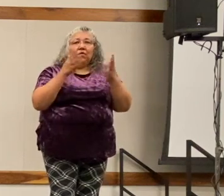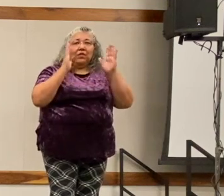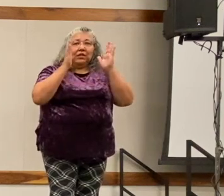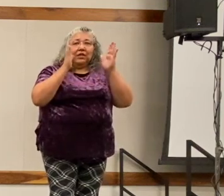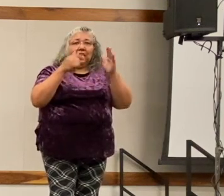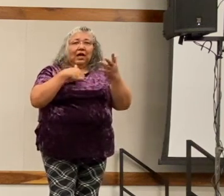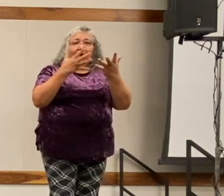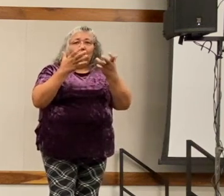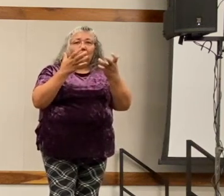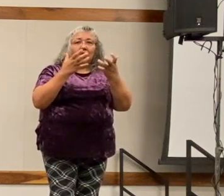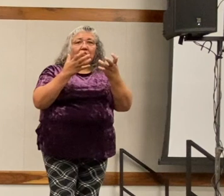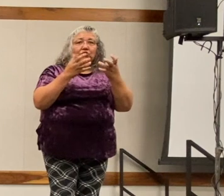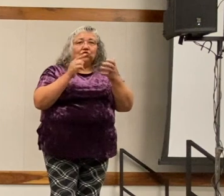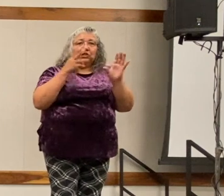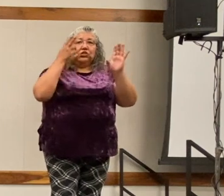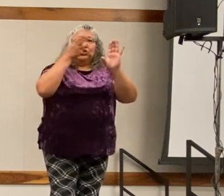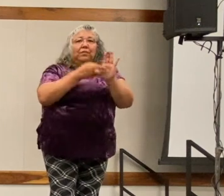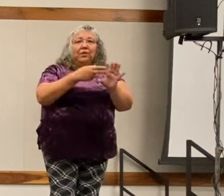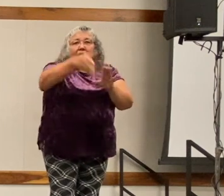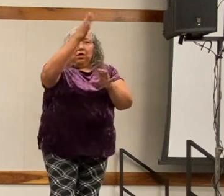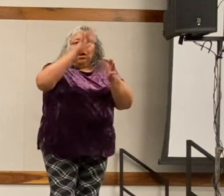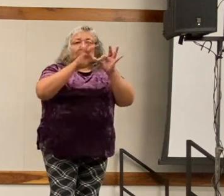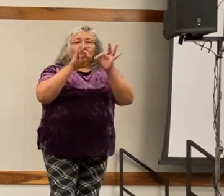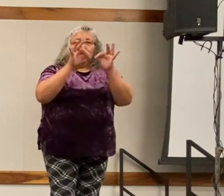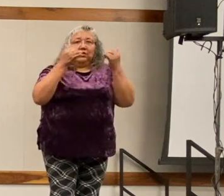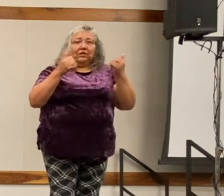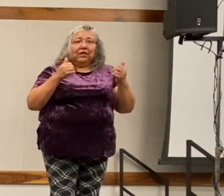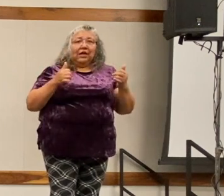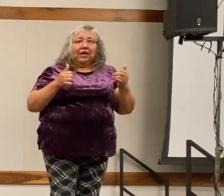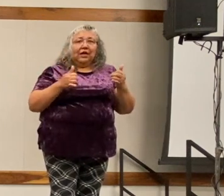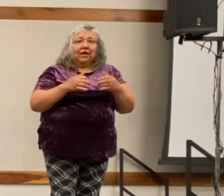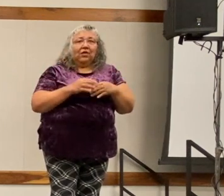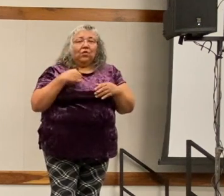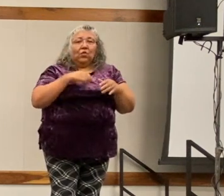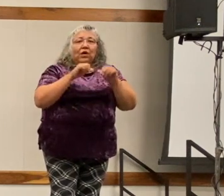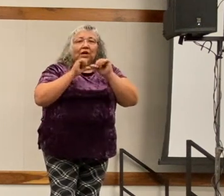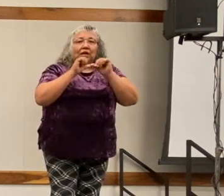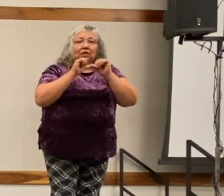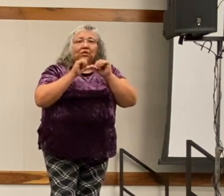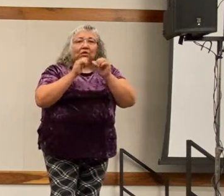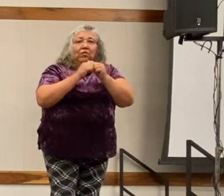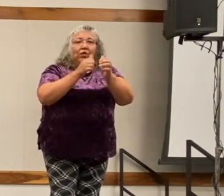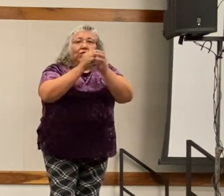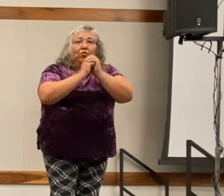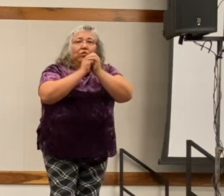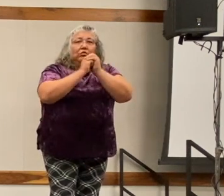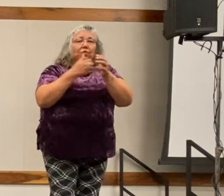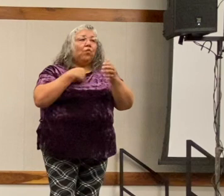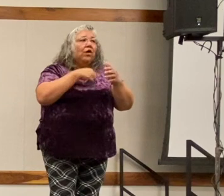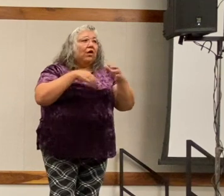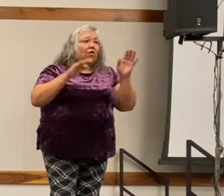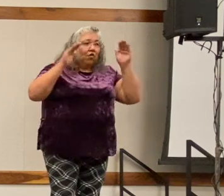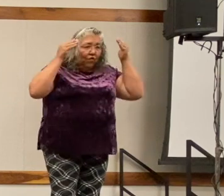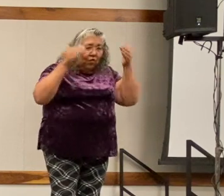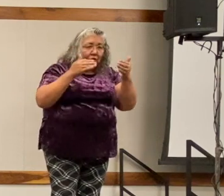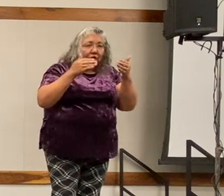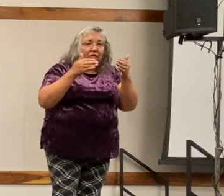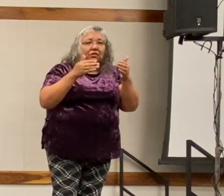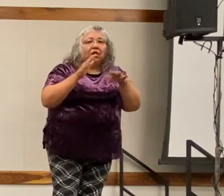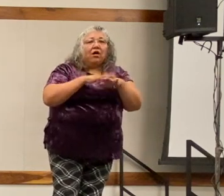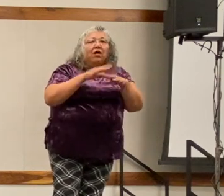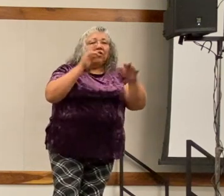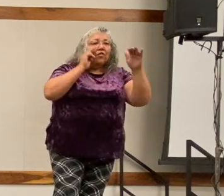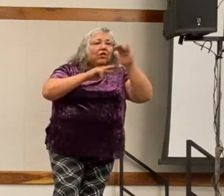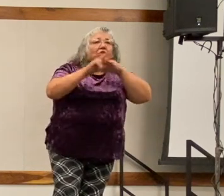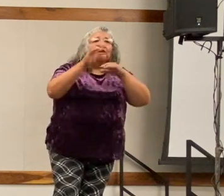to just jump into God's Word today as we continue on in worship, as we are focused on the